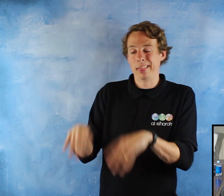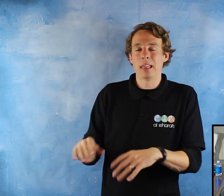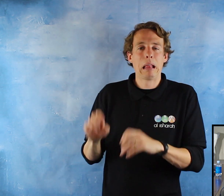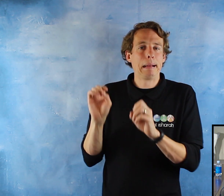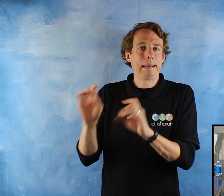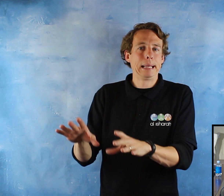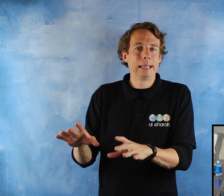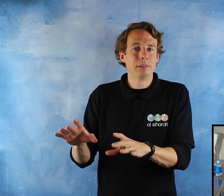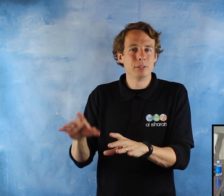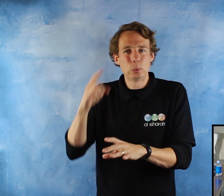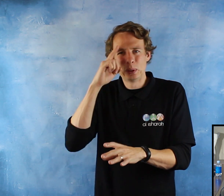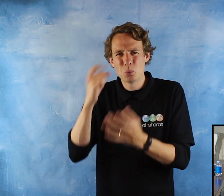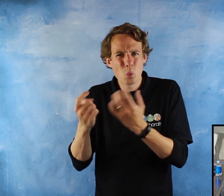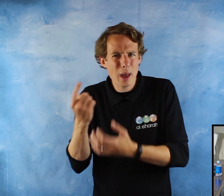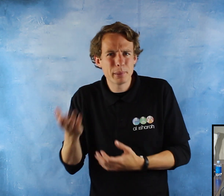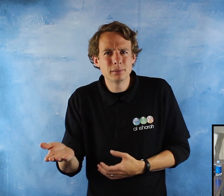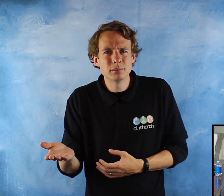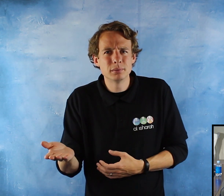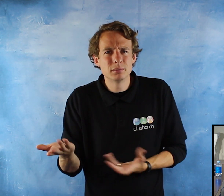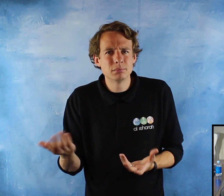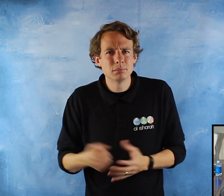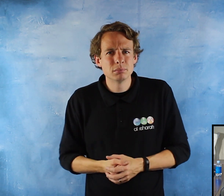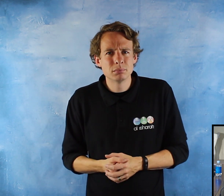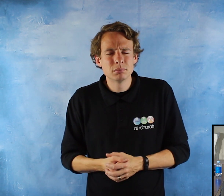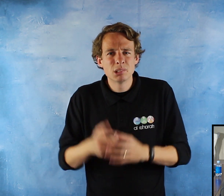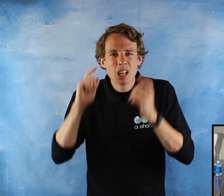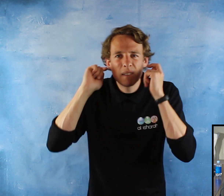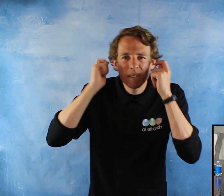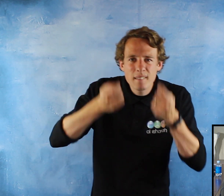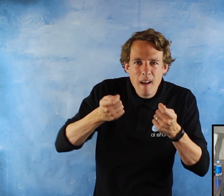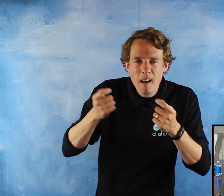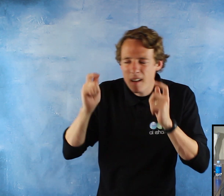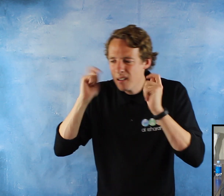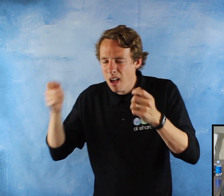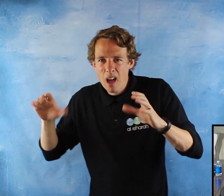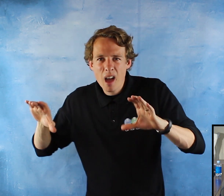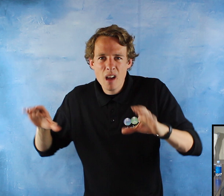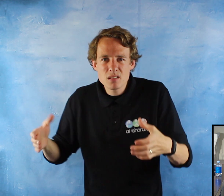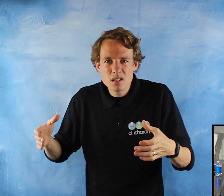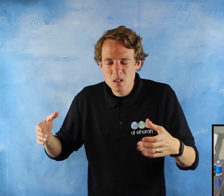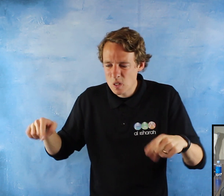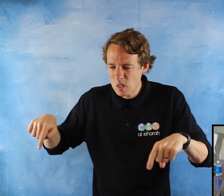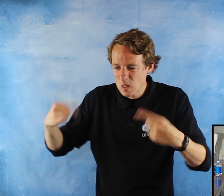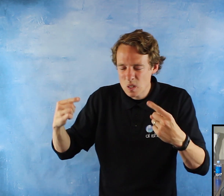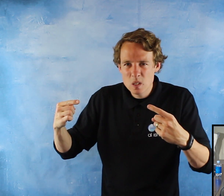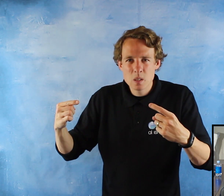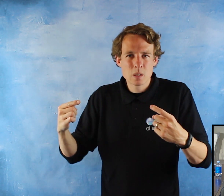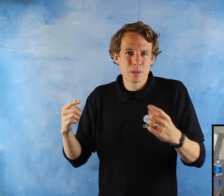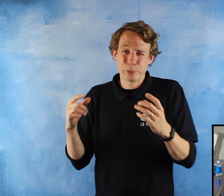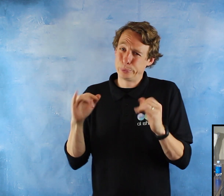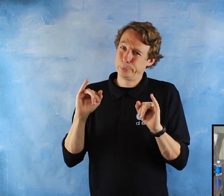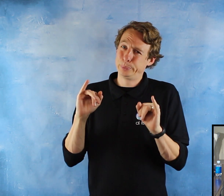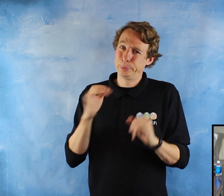them? From there, gang fighting, drug, anything they could be destroying them. So we should have a nice